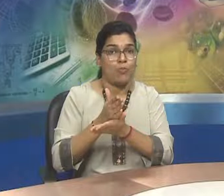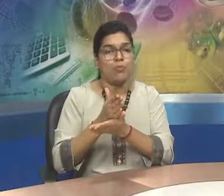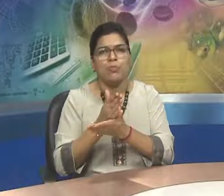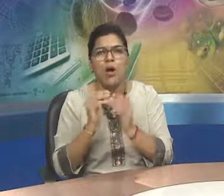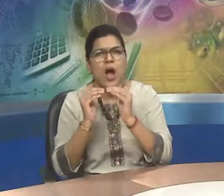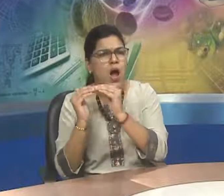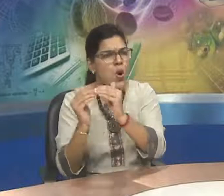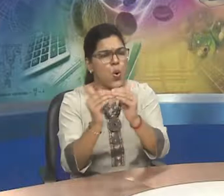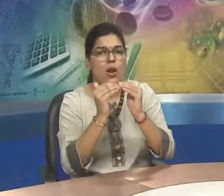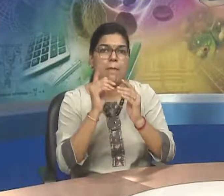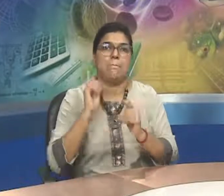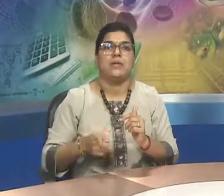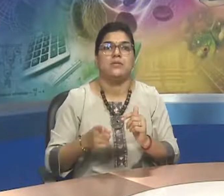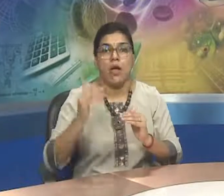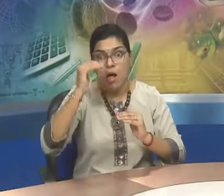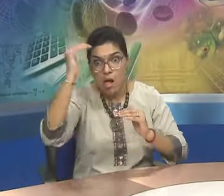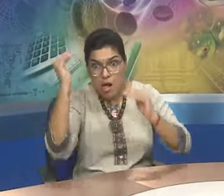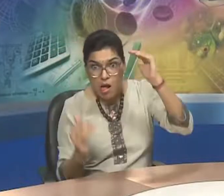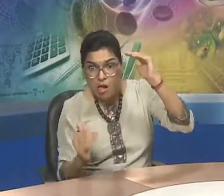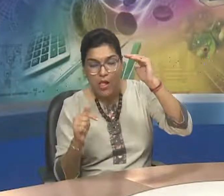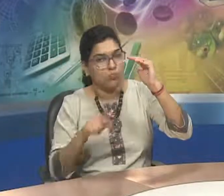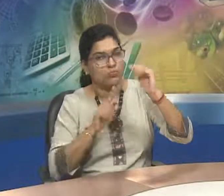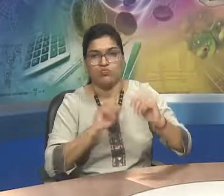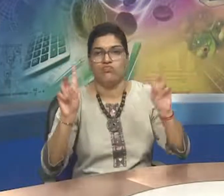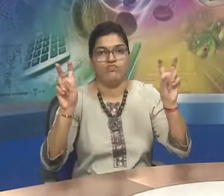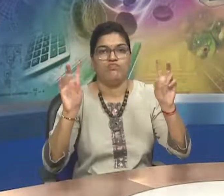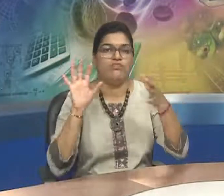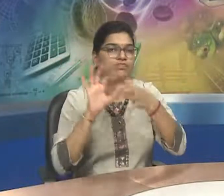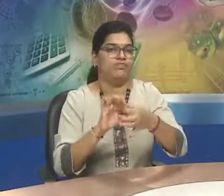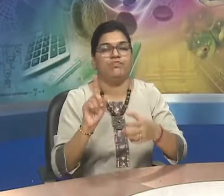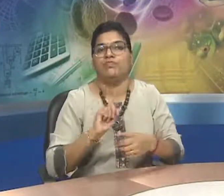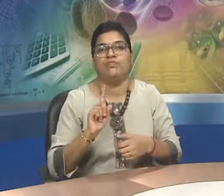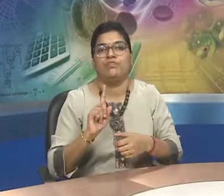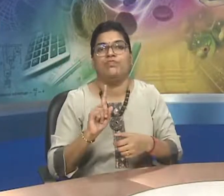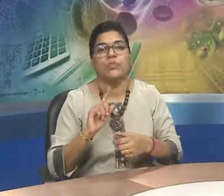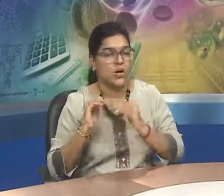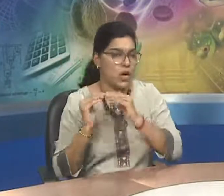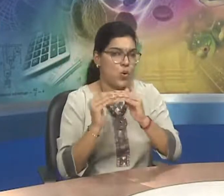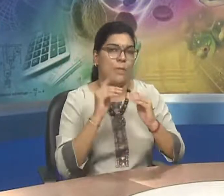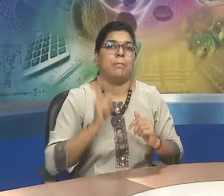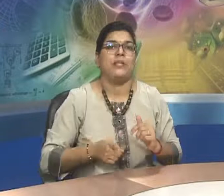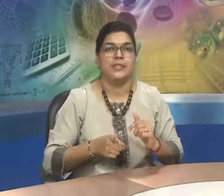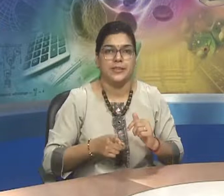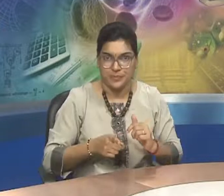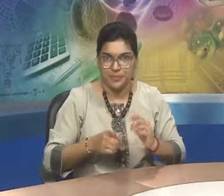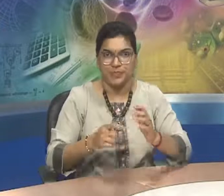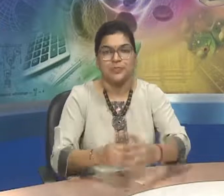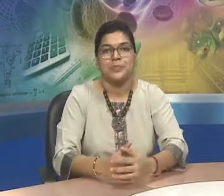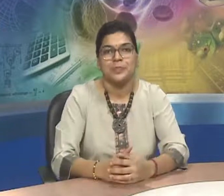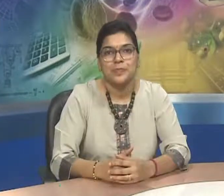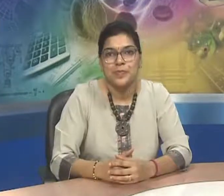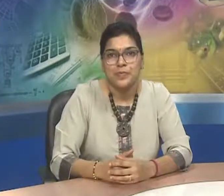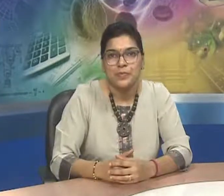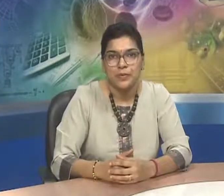so that is also not allowed. It is forbidden because there is a right to